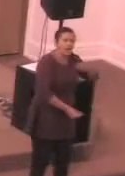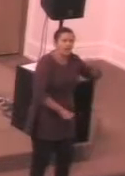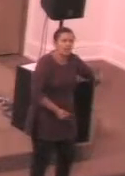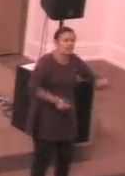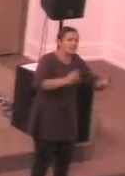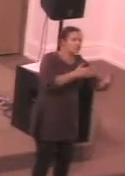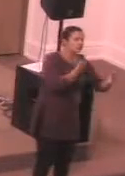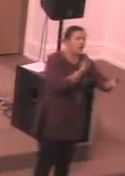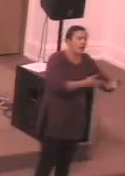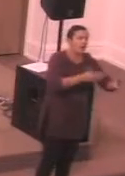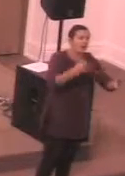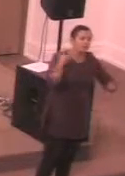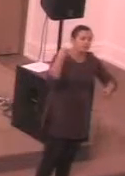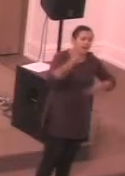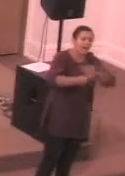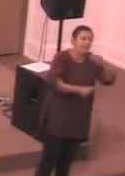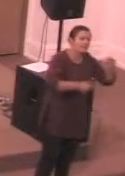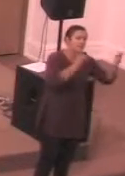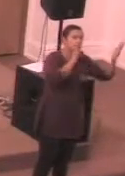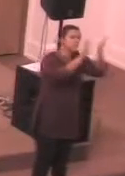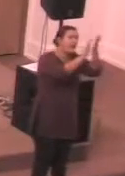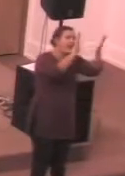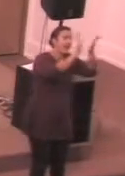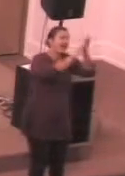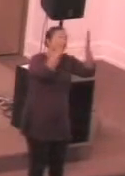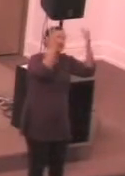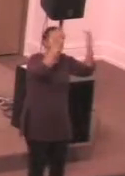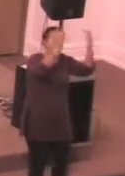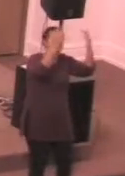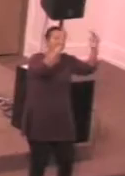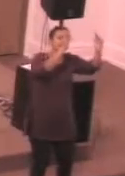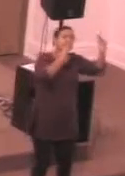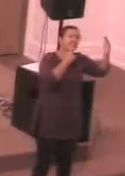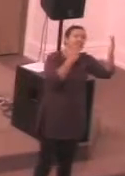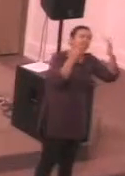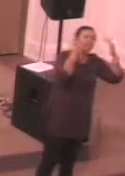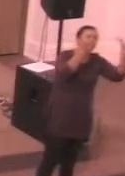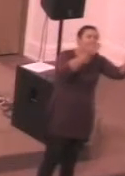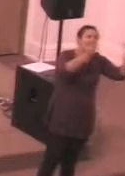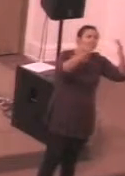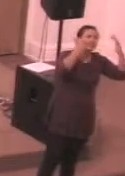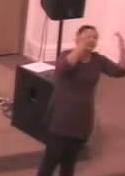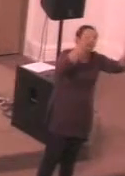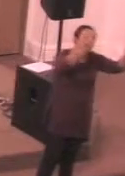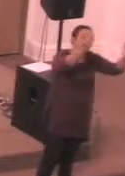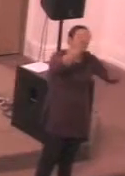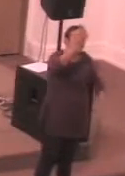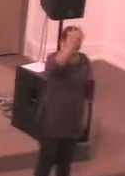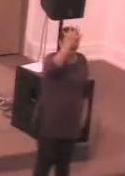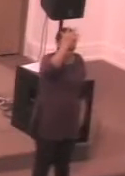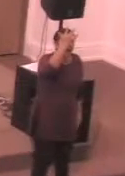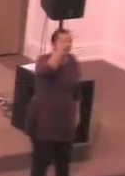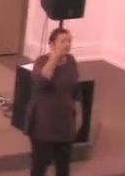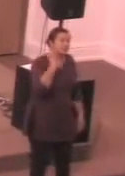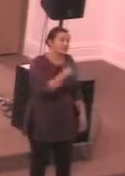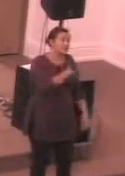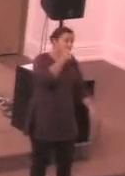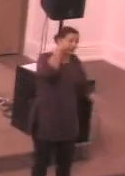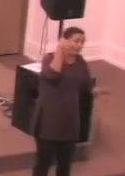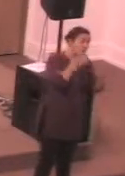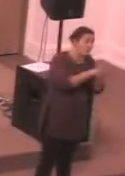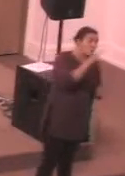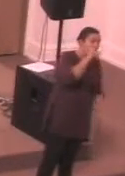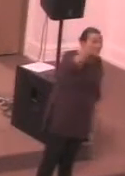in song of grateful praise, because you are, you are,